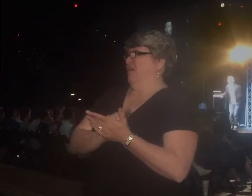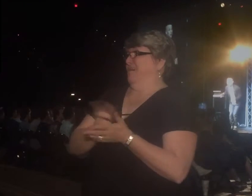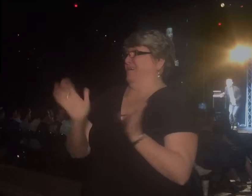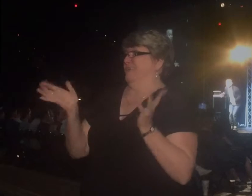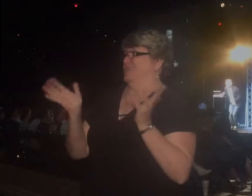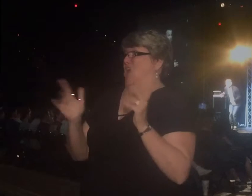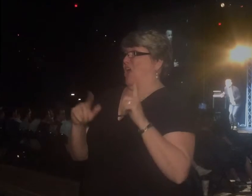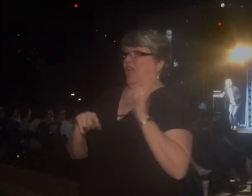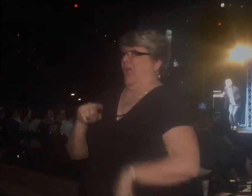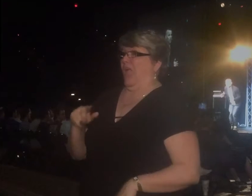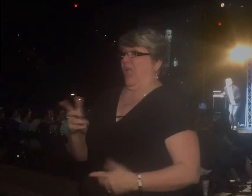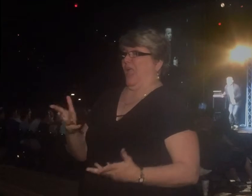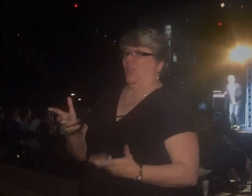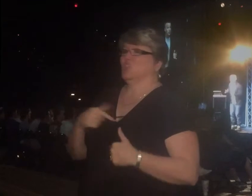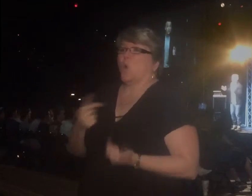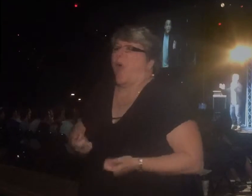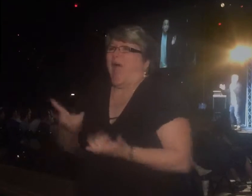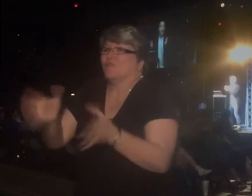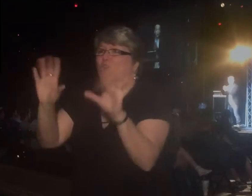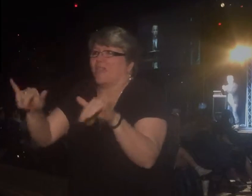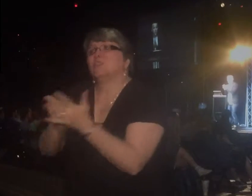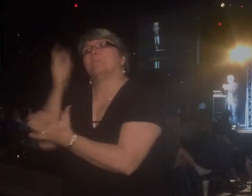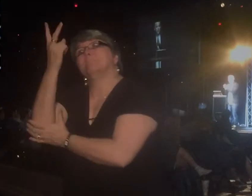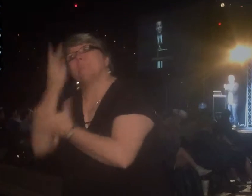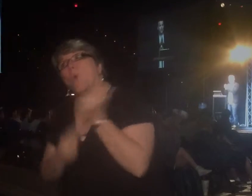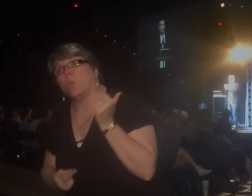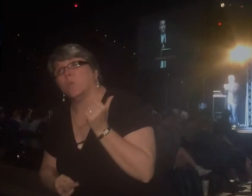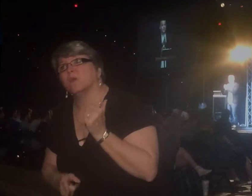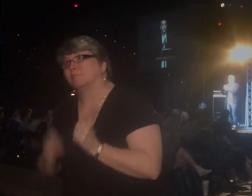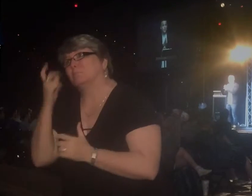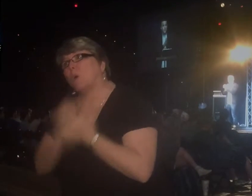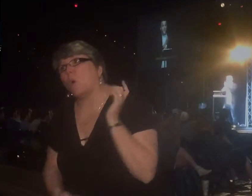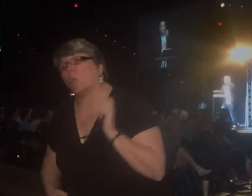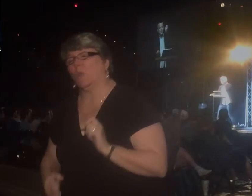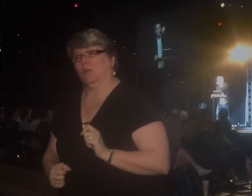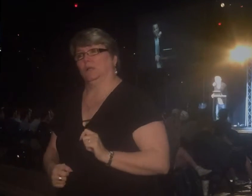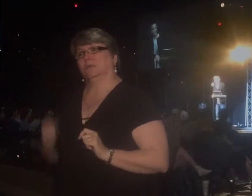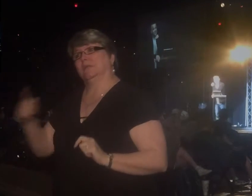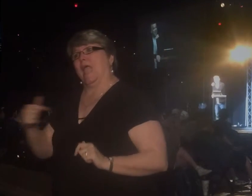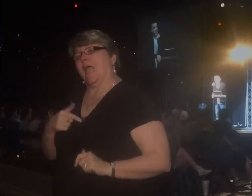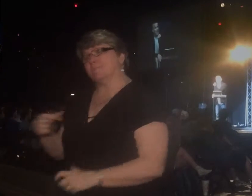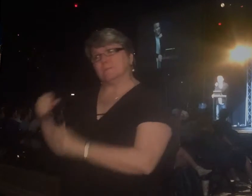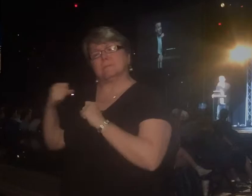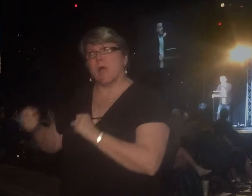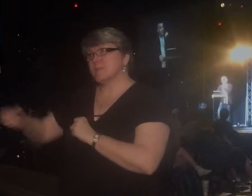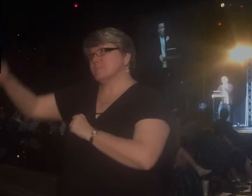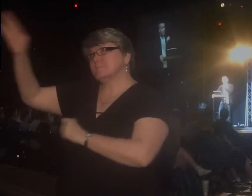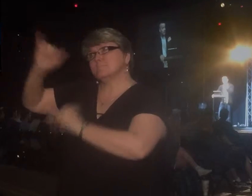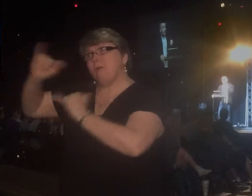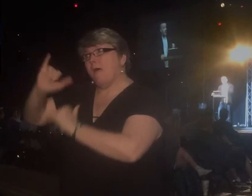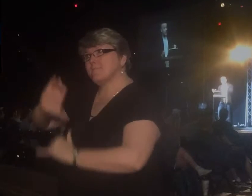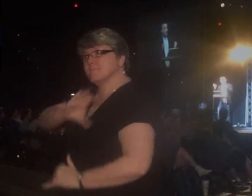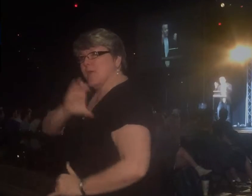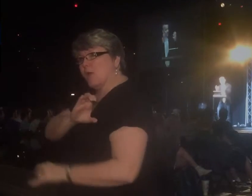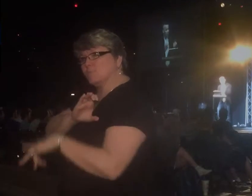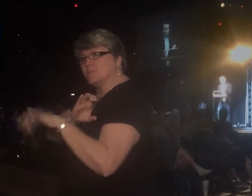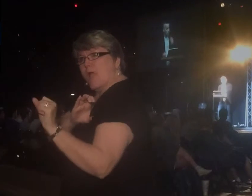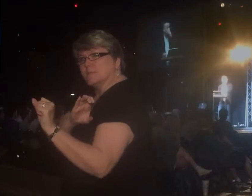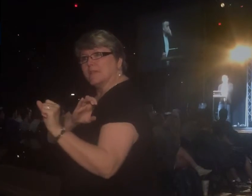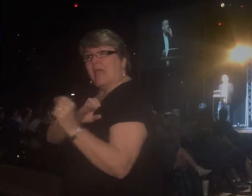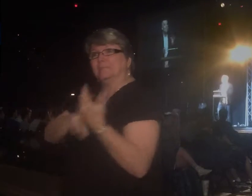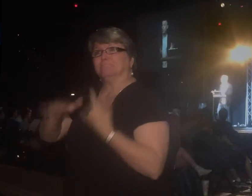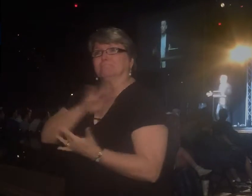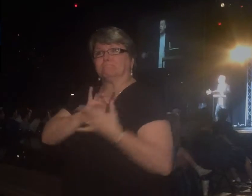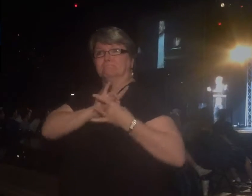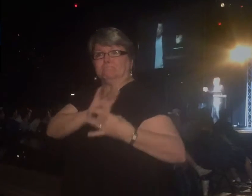say. And you don't have to do that to yourself. So you need both. That they have a solid, godly character and there's